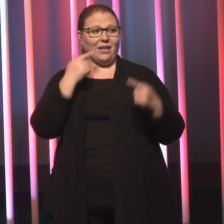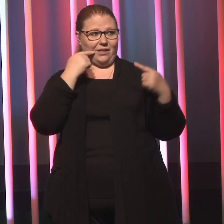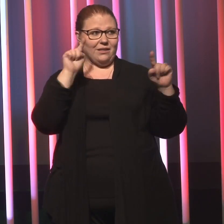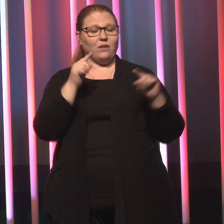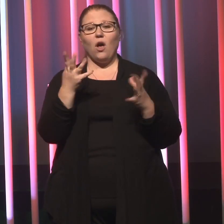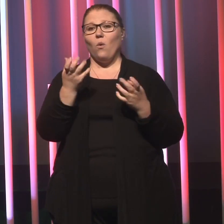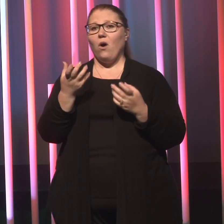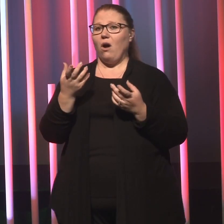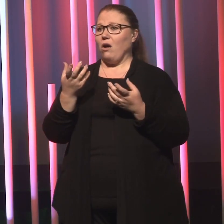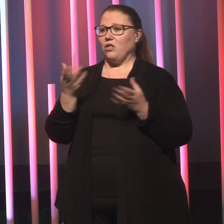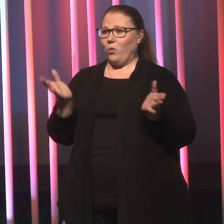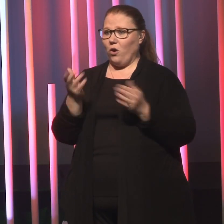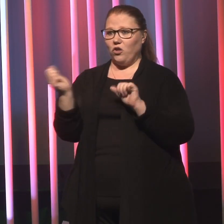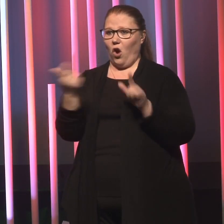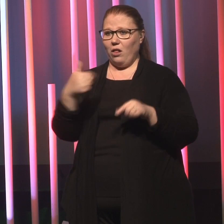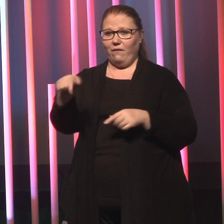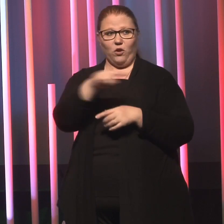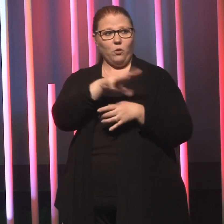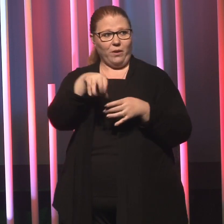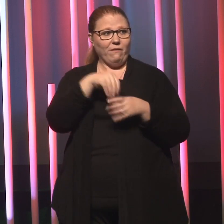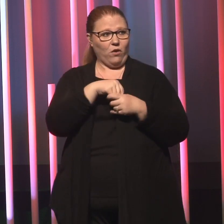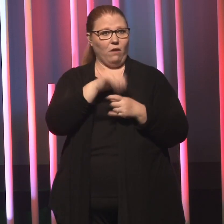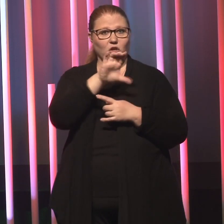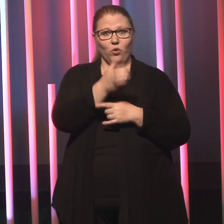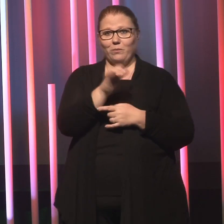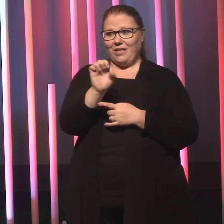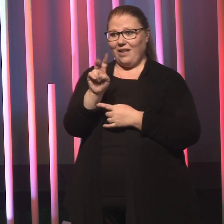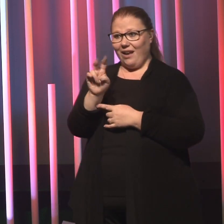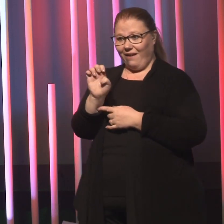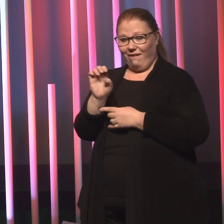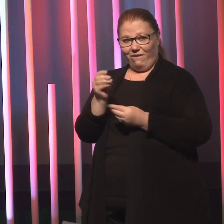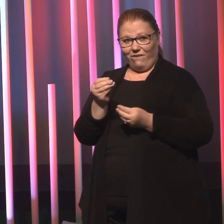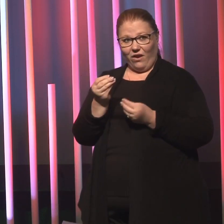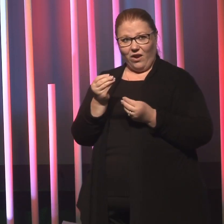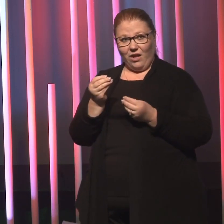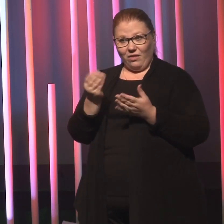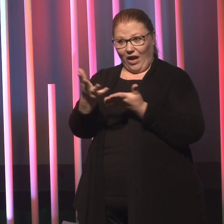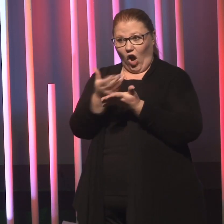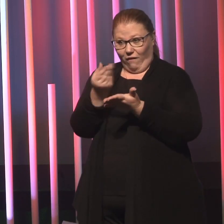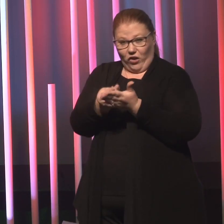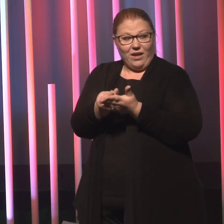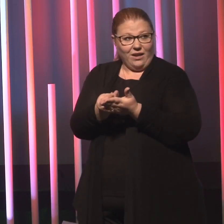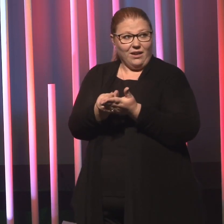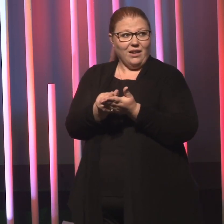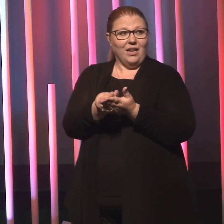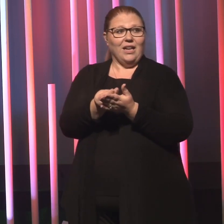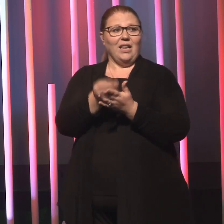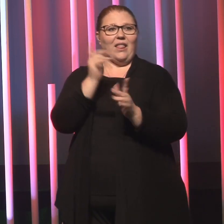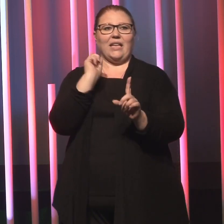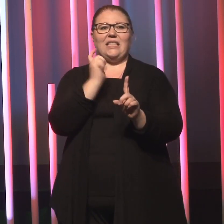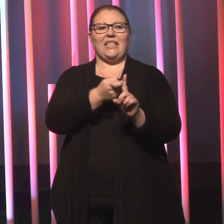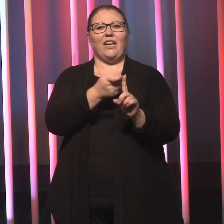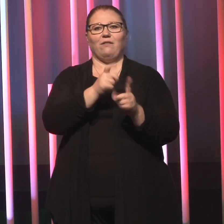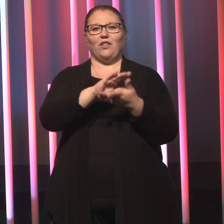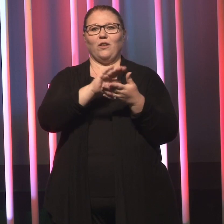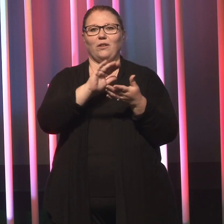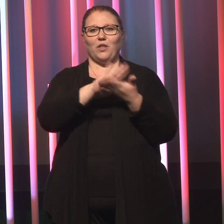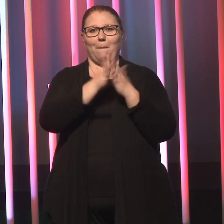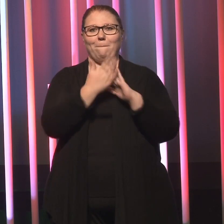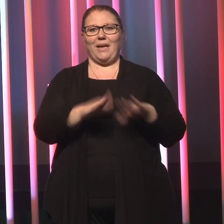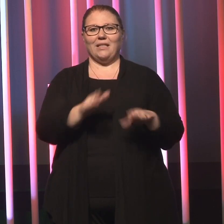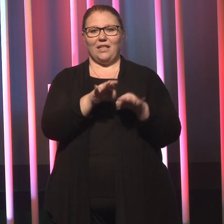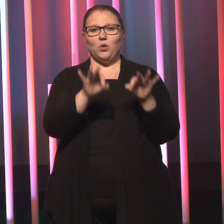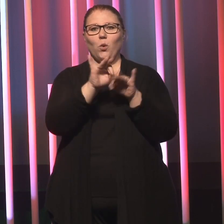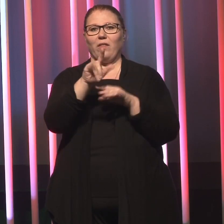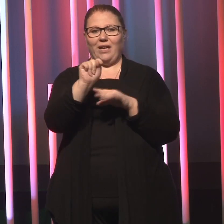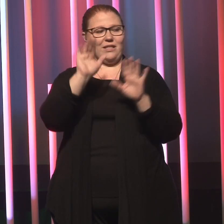be a part of that. And Christmas Eve, our Christmas Eve offering, all of it goes to Pieces Worth It, and so that's kind of a great moment in time